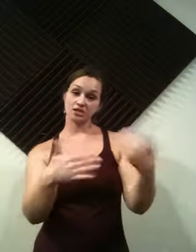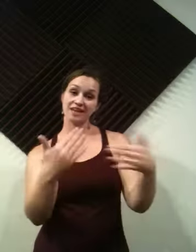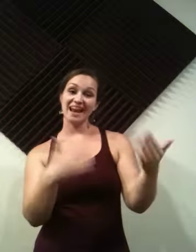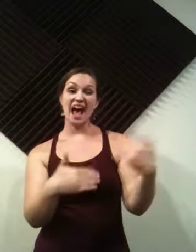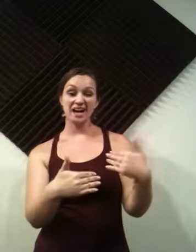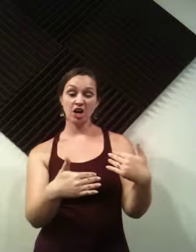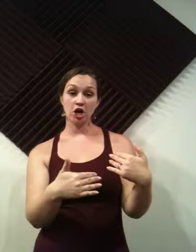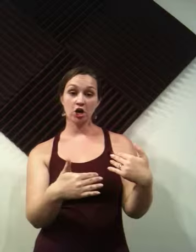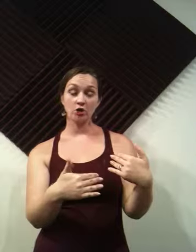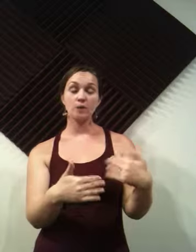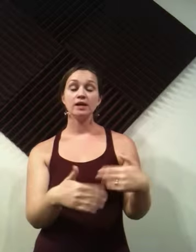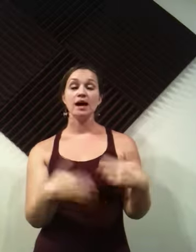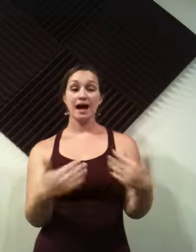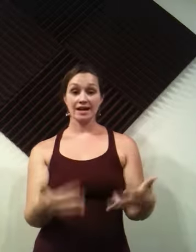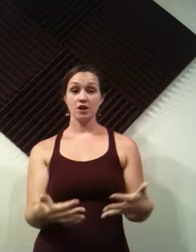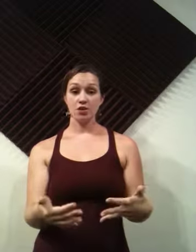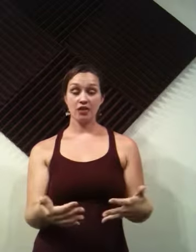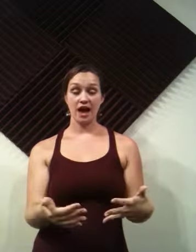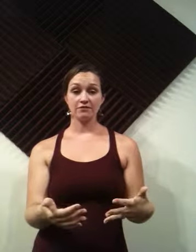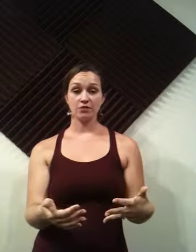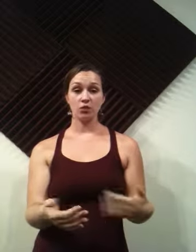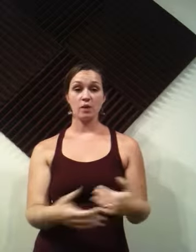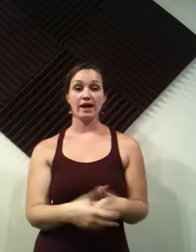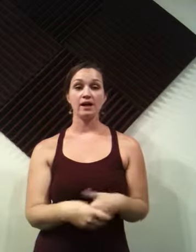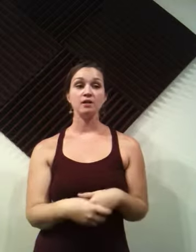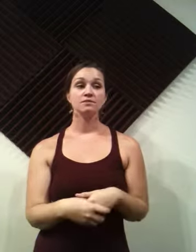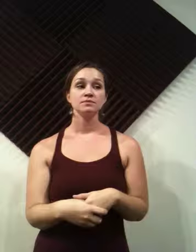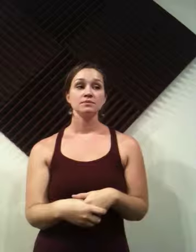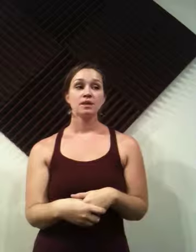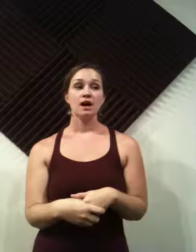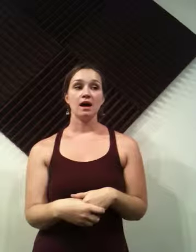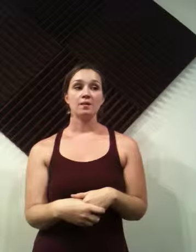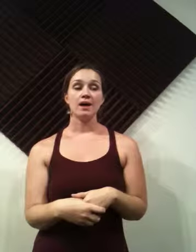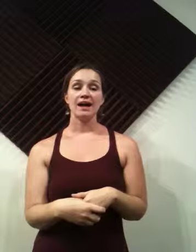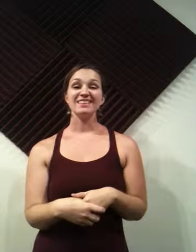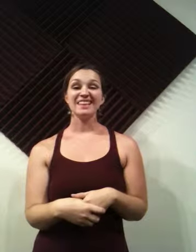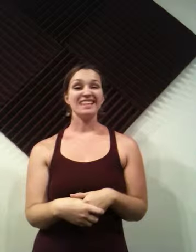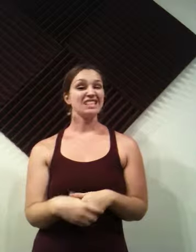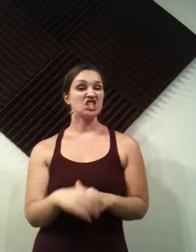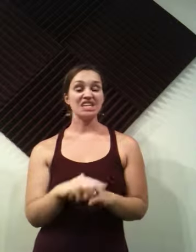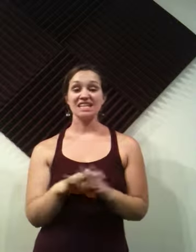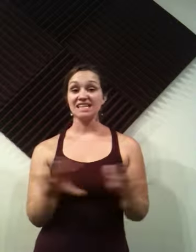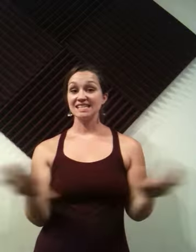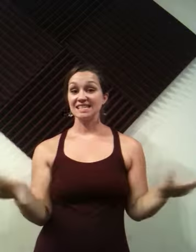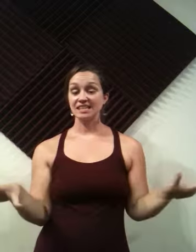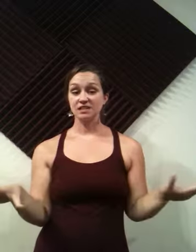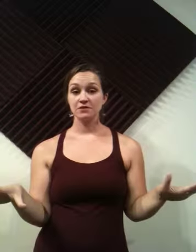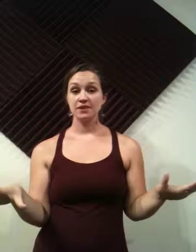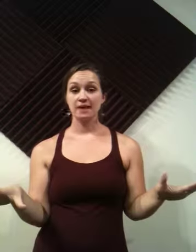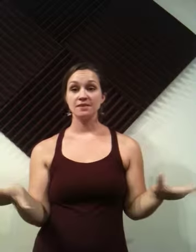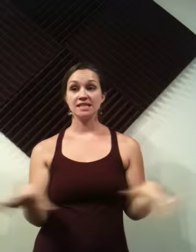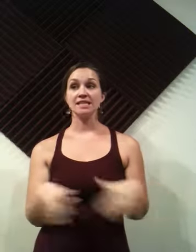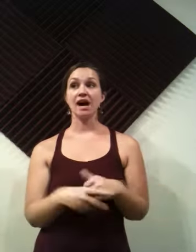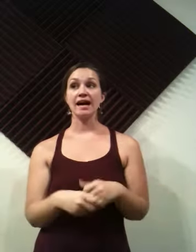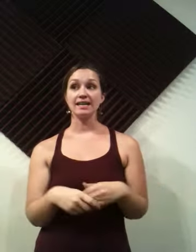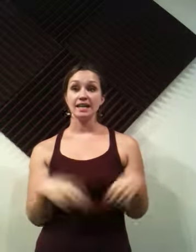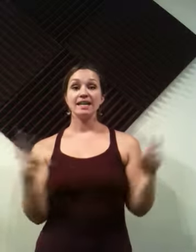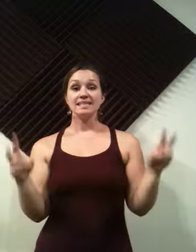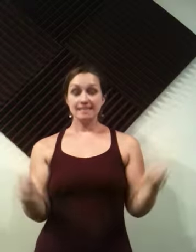that echo. I know that full well. I think it's easiest for them to not